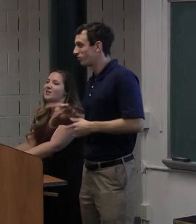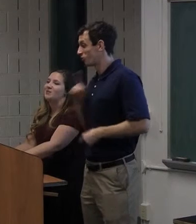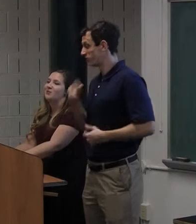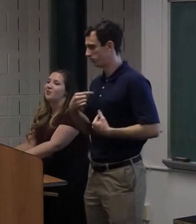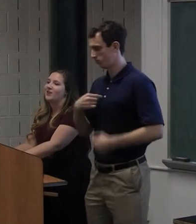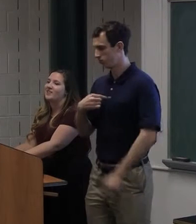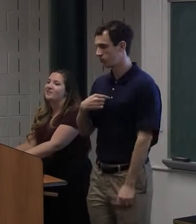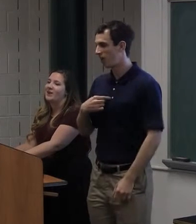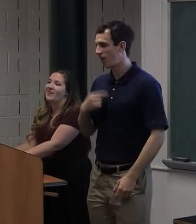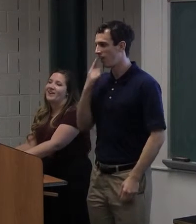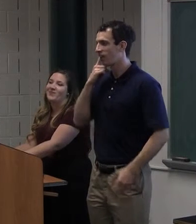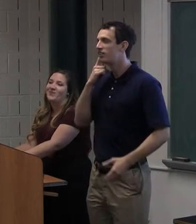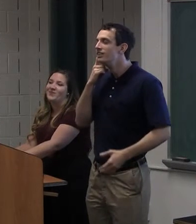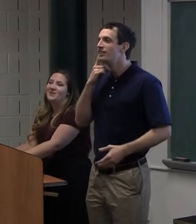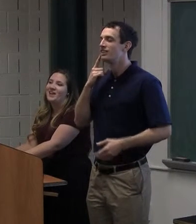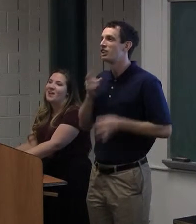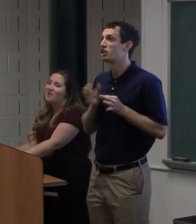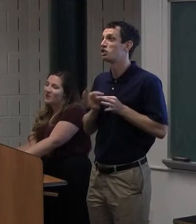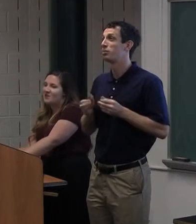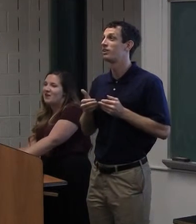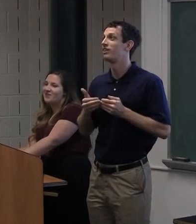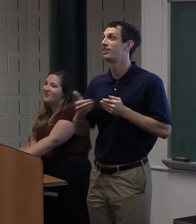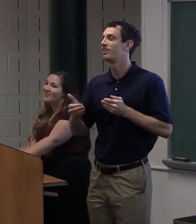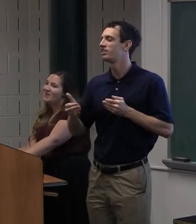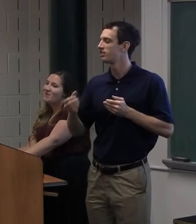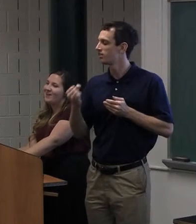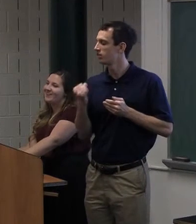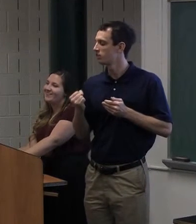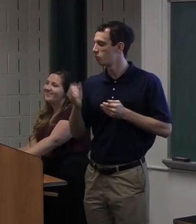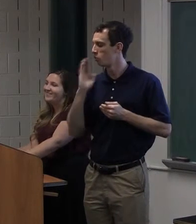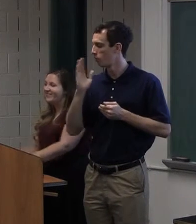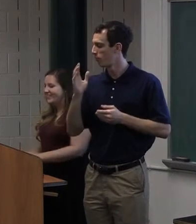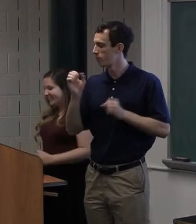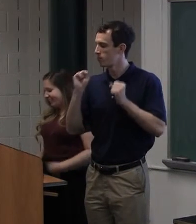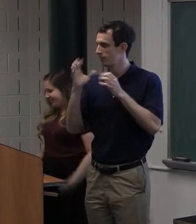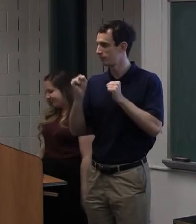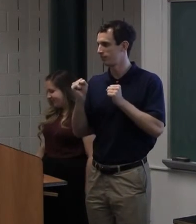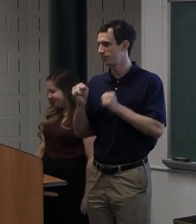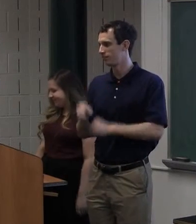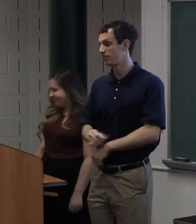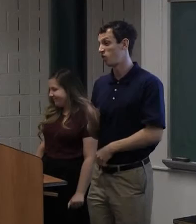going to be awesome for the rest of my life, and I want confidence in it.